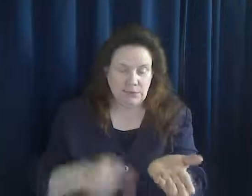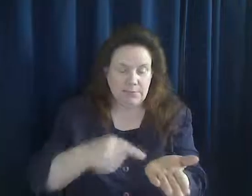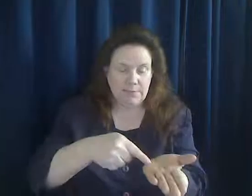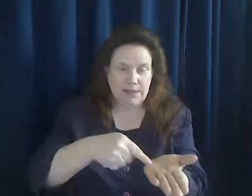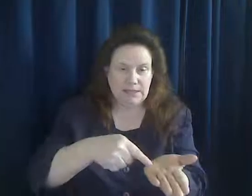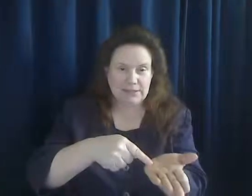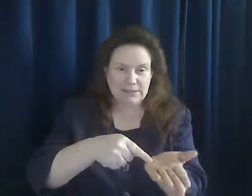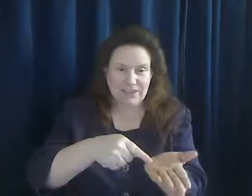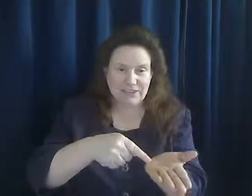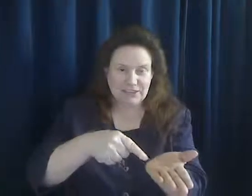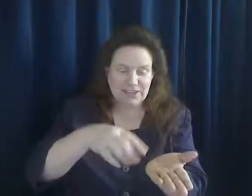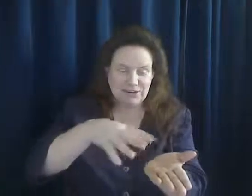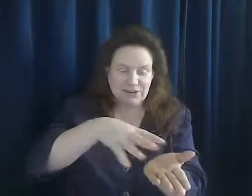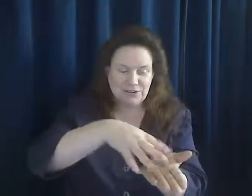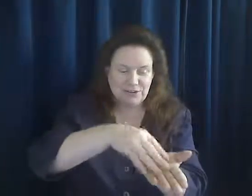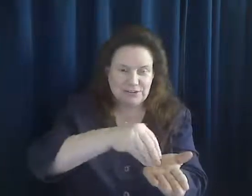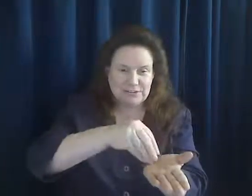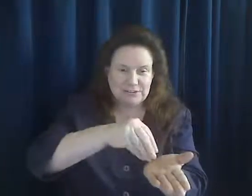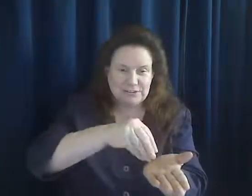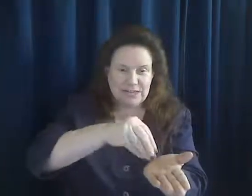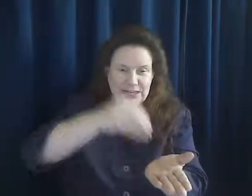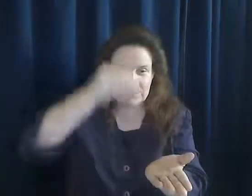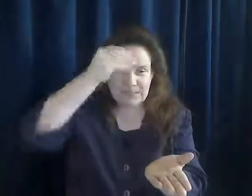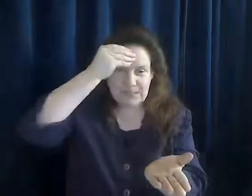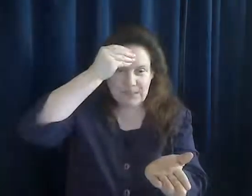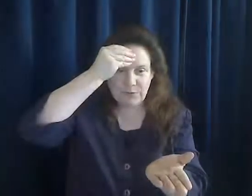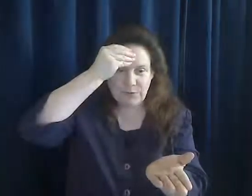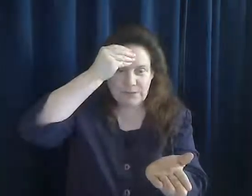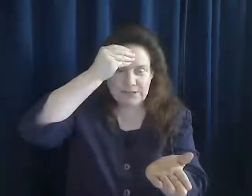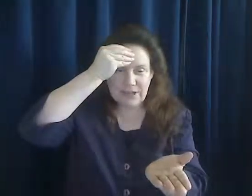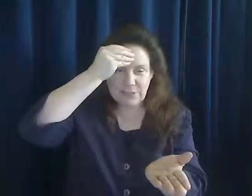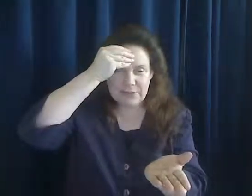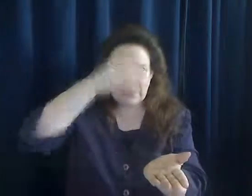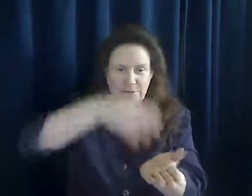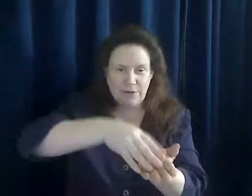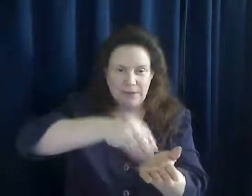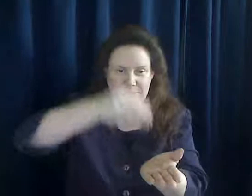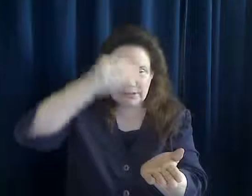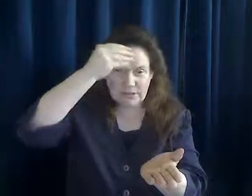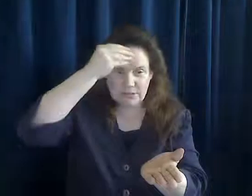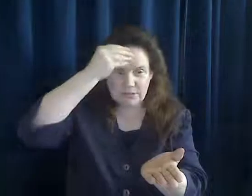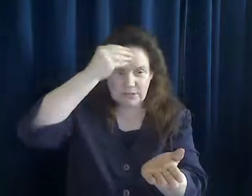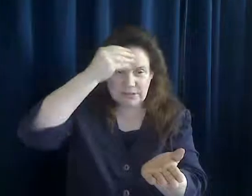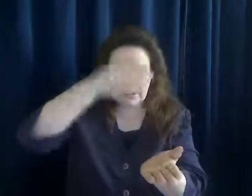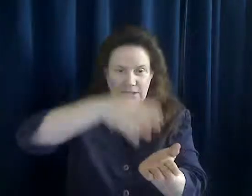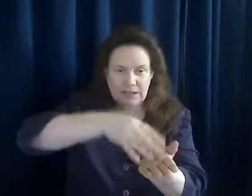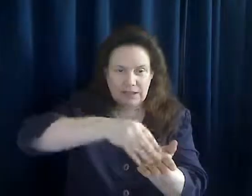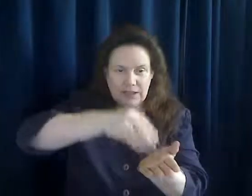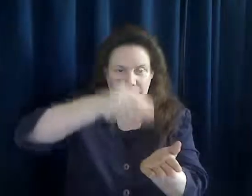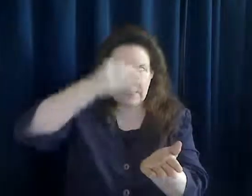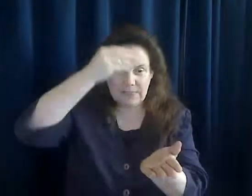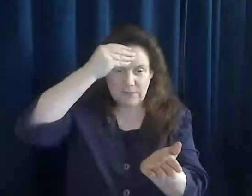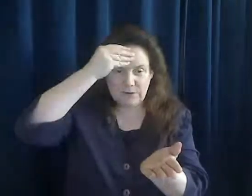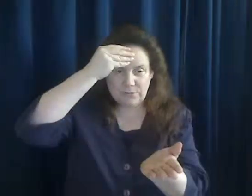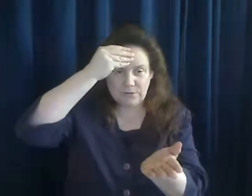have a pile of knowledge there. You take it and put it up in your brain. Learn. Learn.